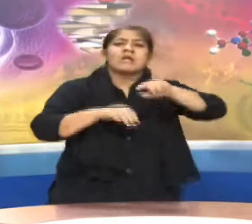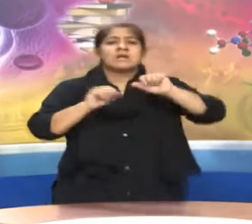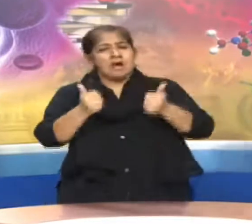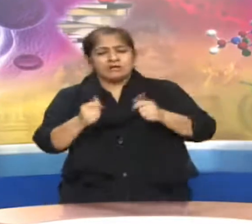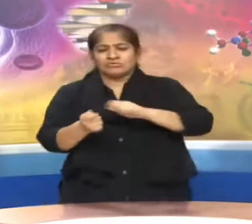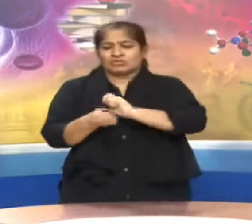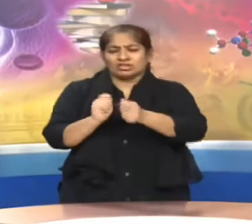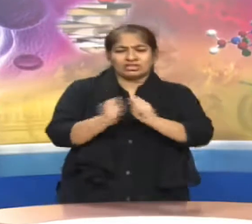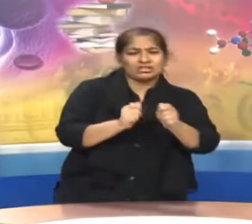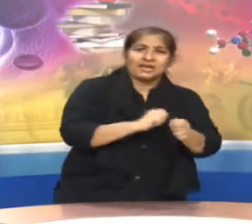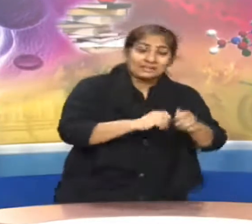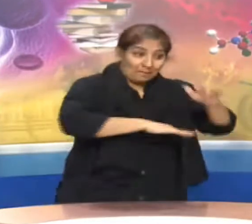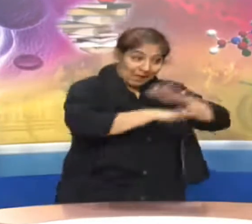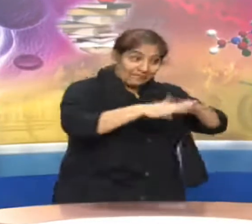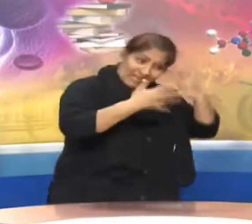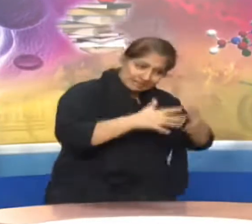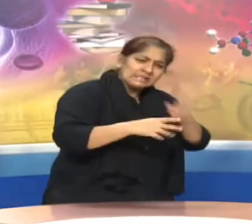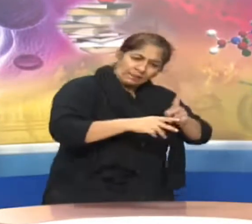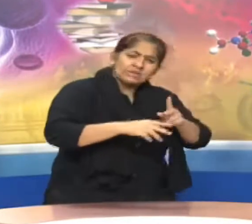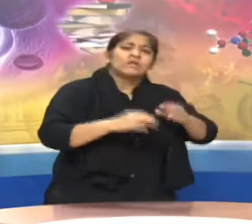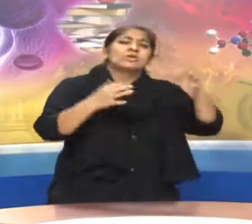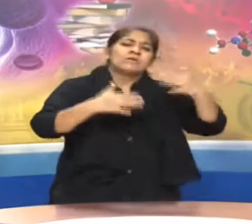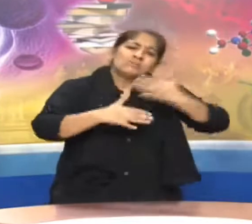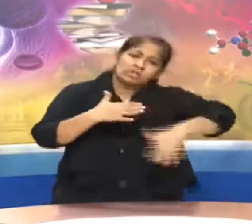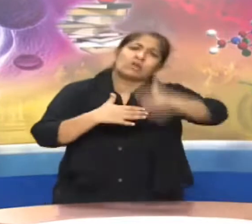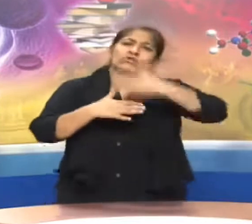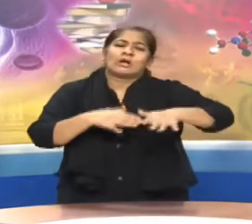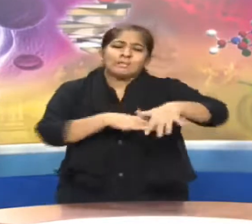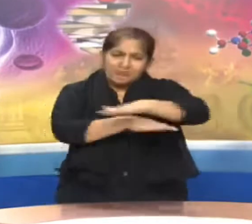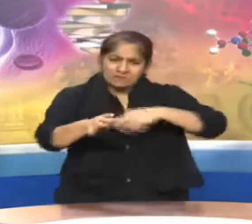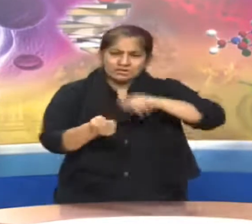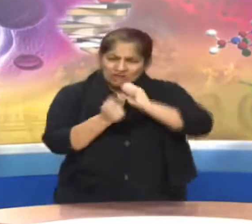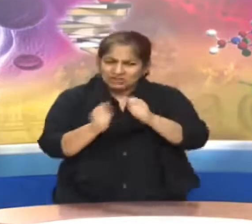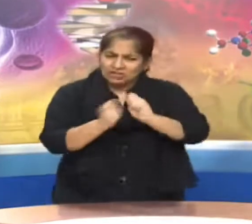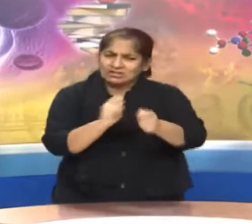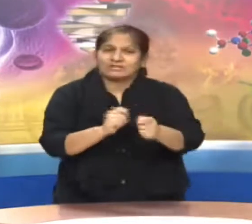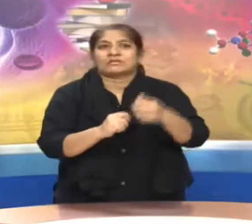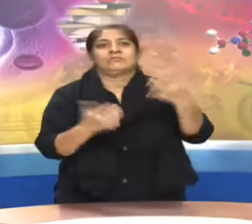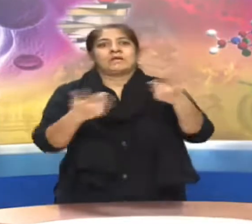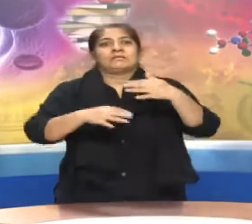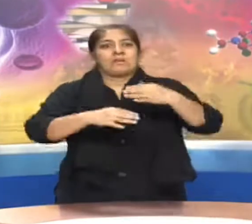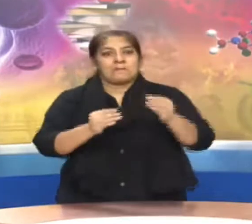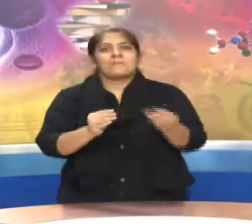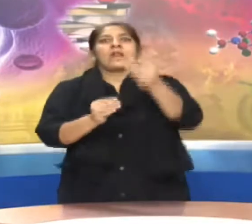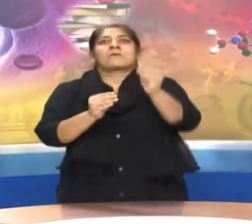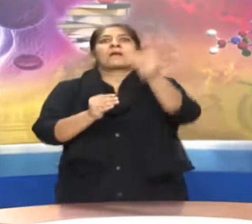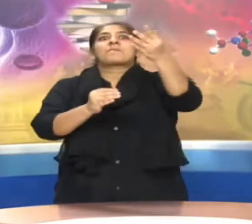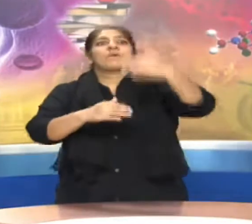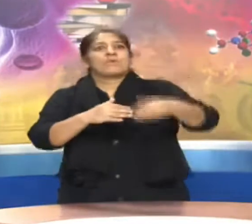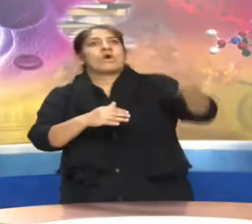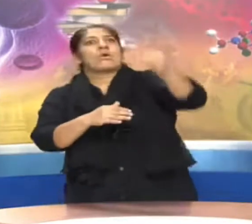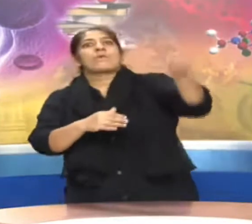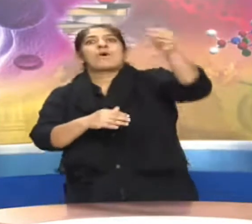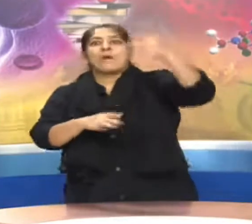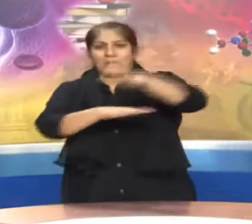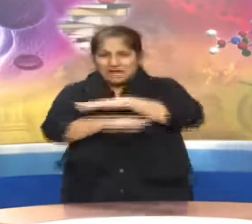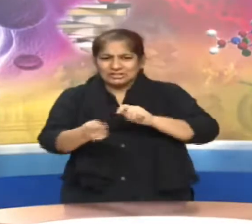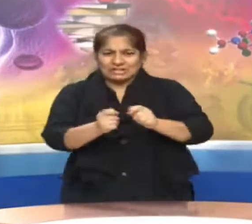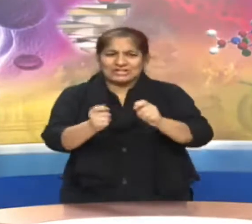some planning, and in case any changes are required, we do some modification as per the need for our betterment, for